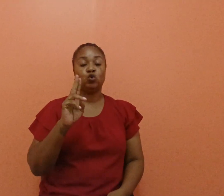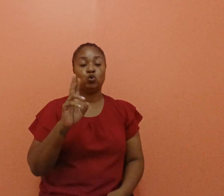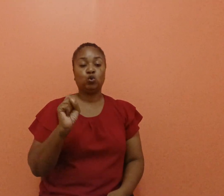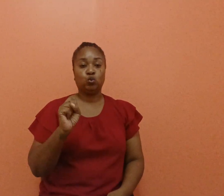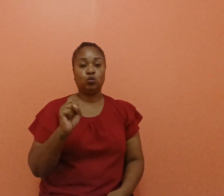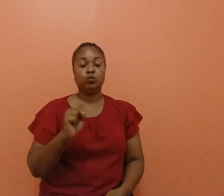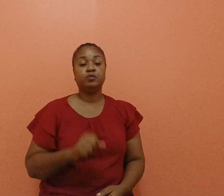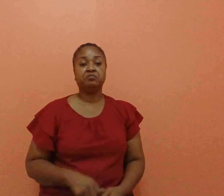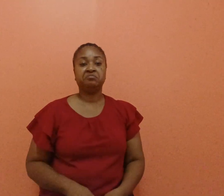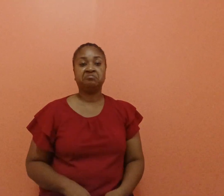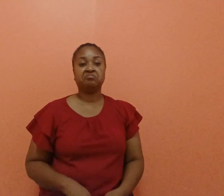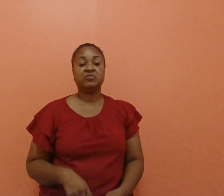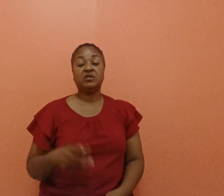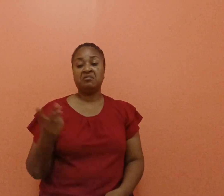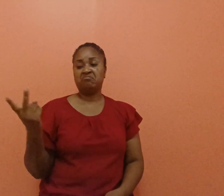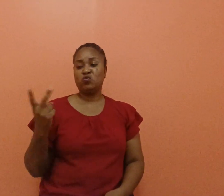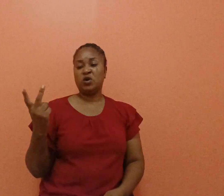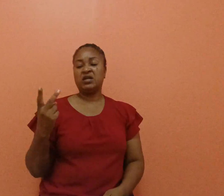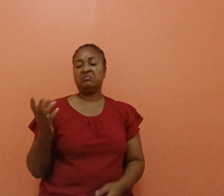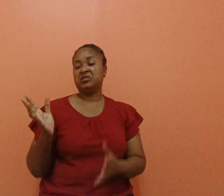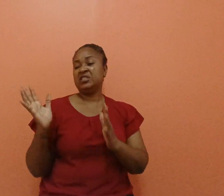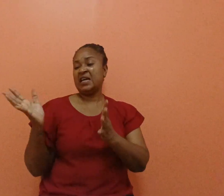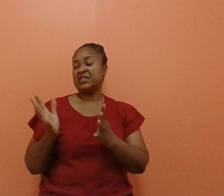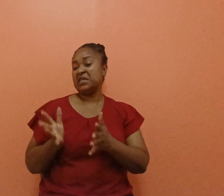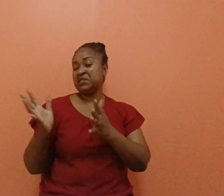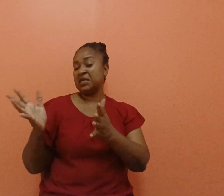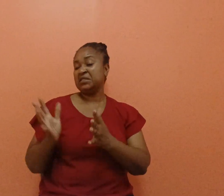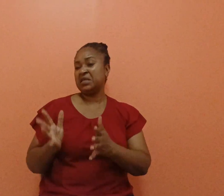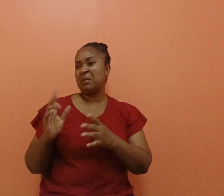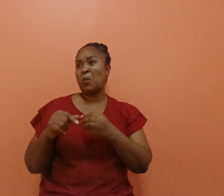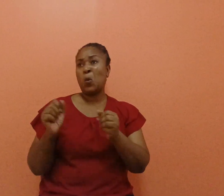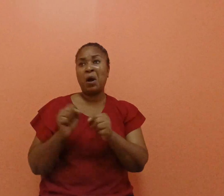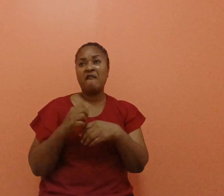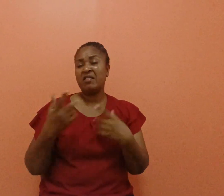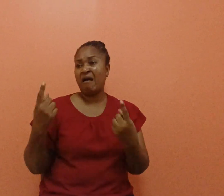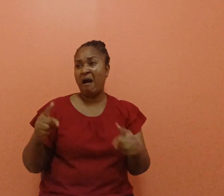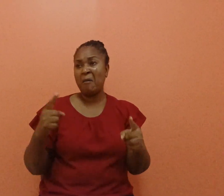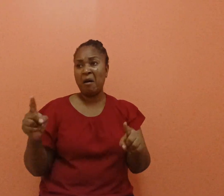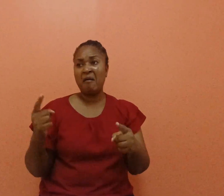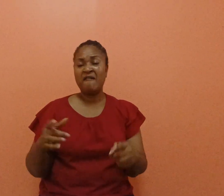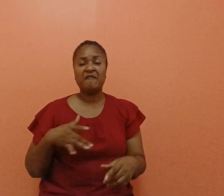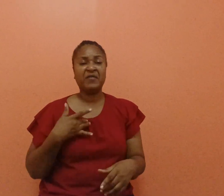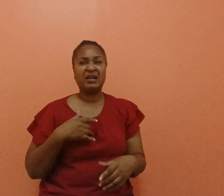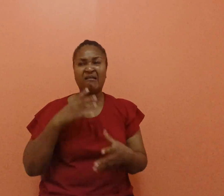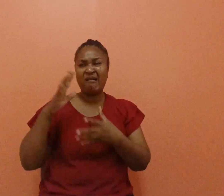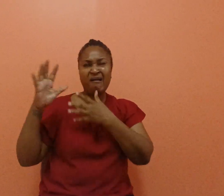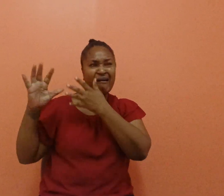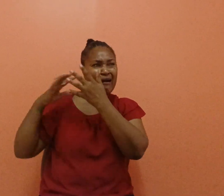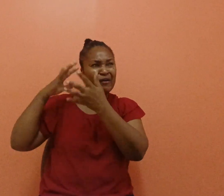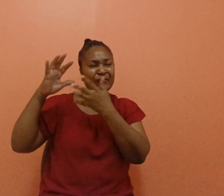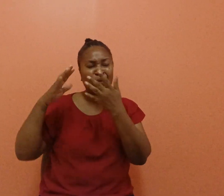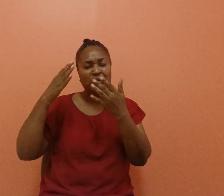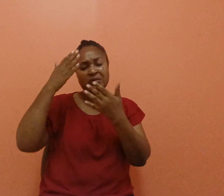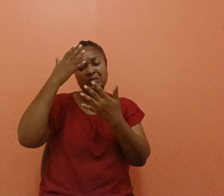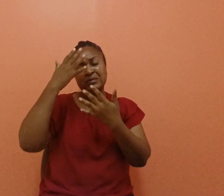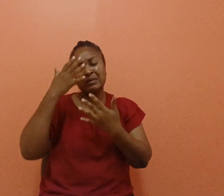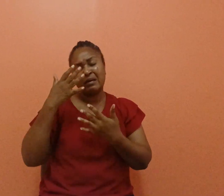They were talking about everything that happened, feeling confused and sad.